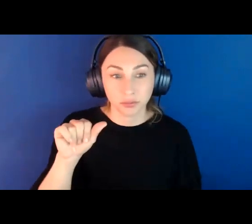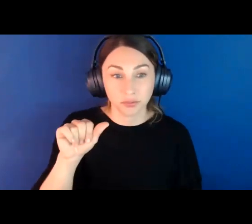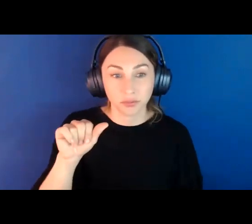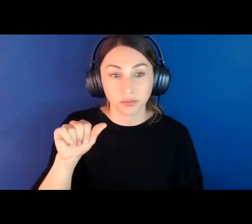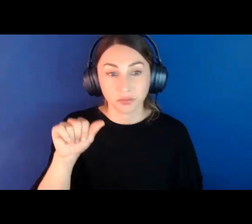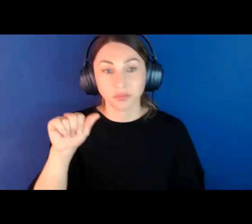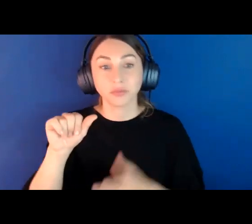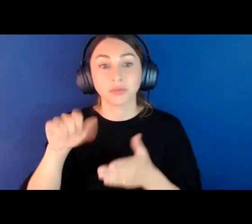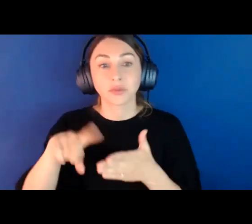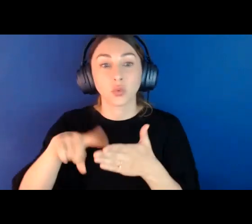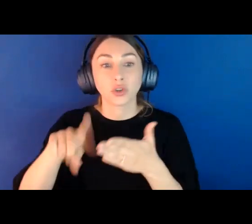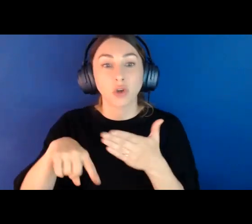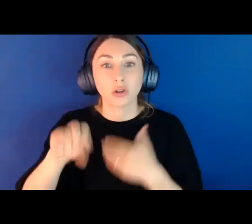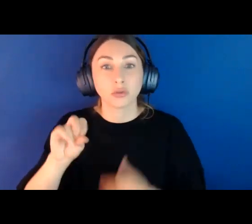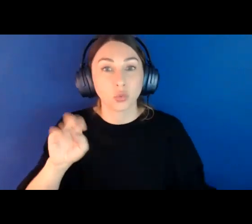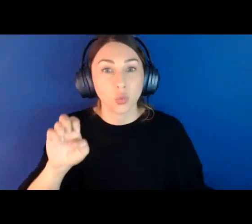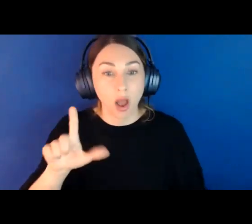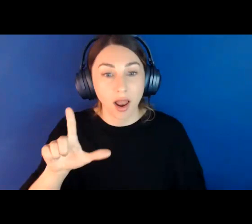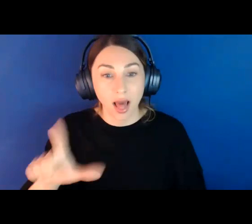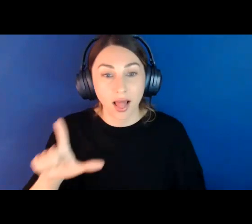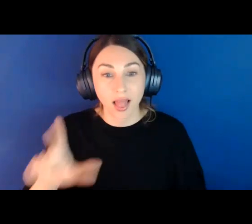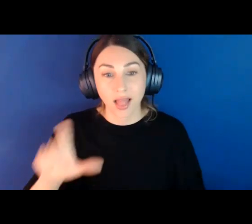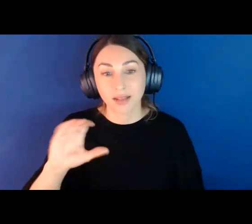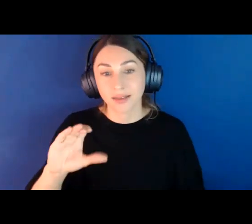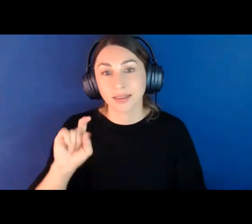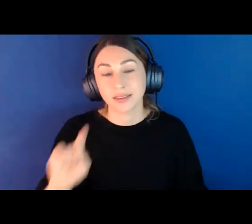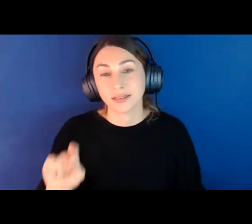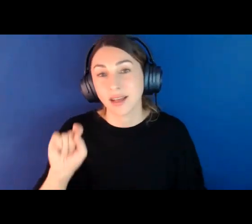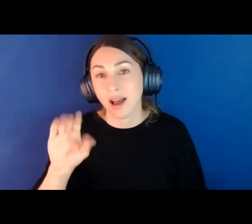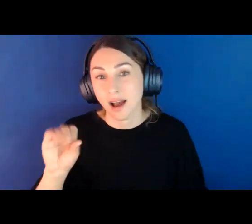ALFONSO DC @Results One